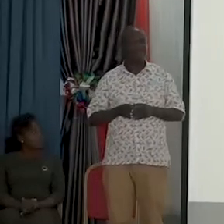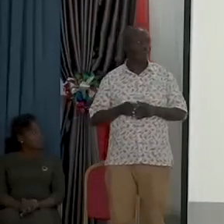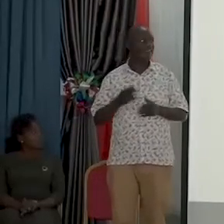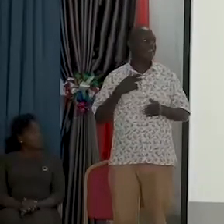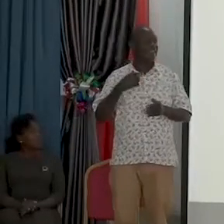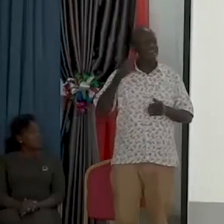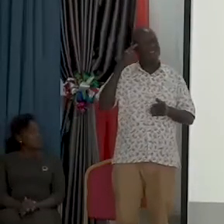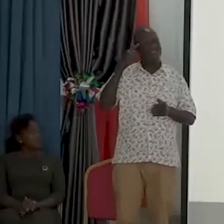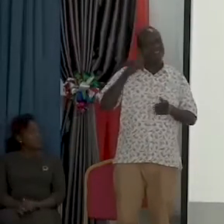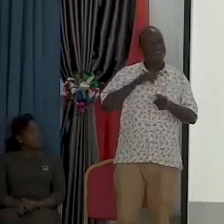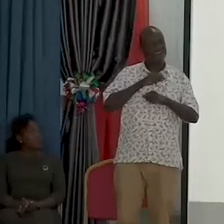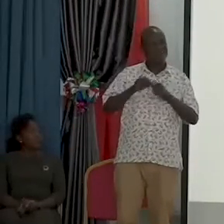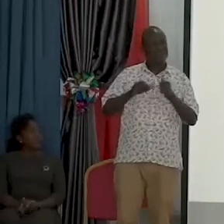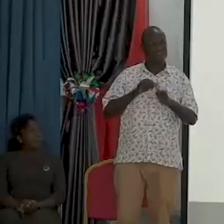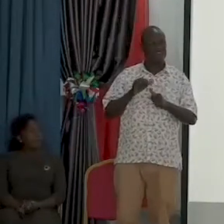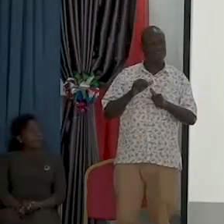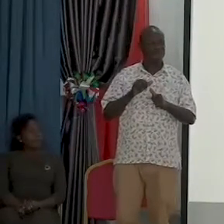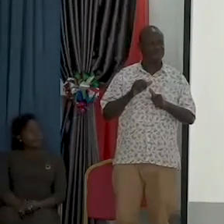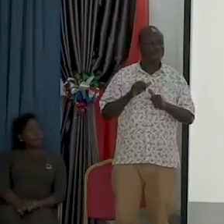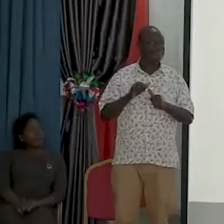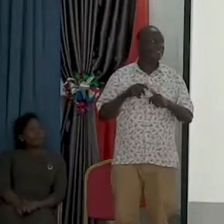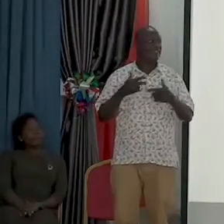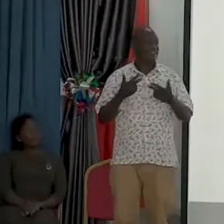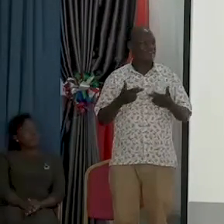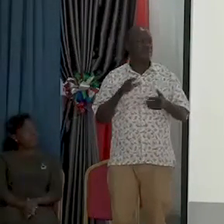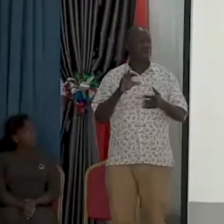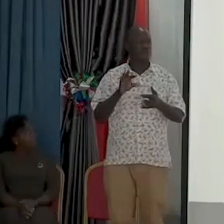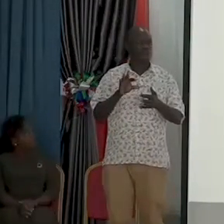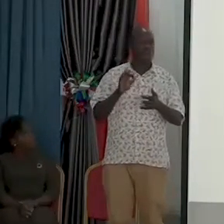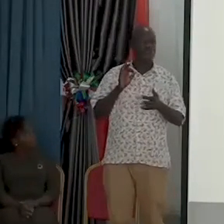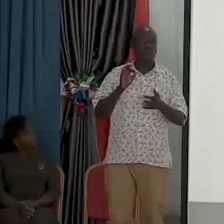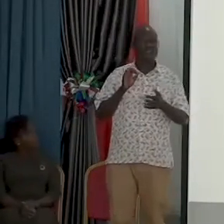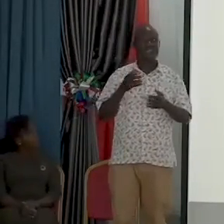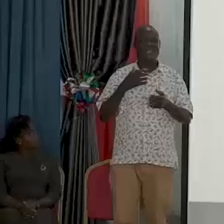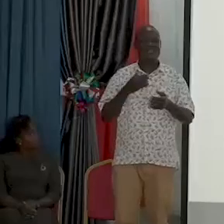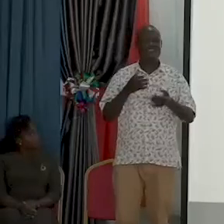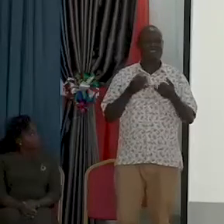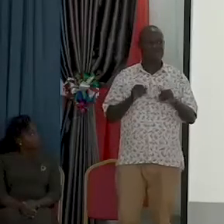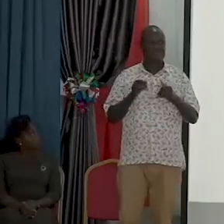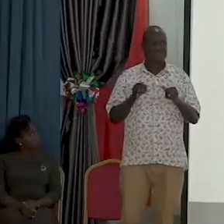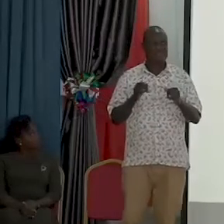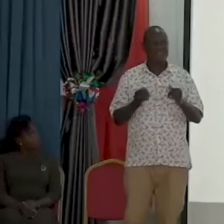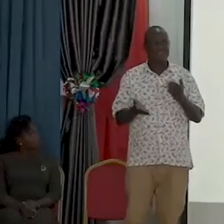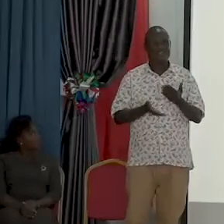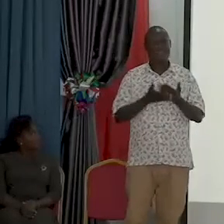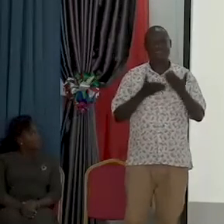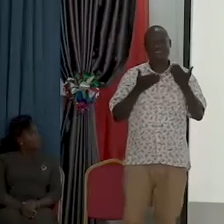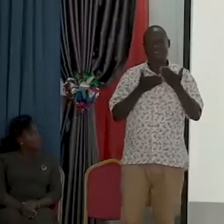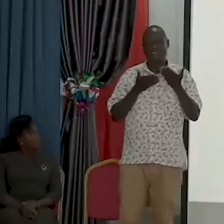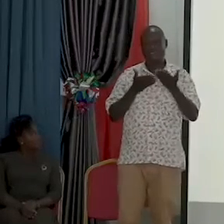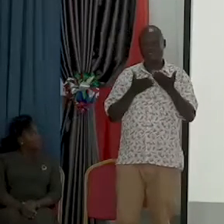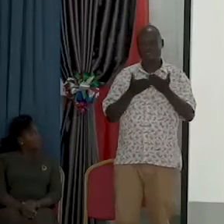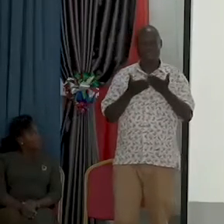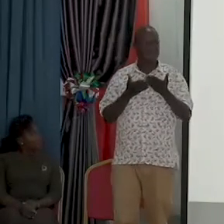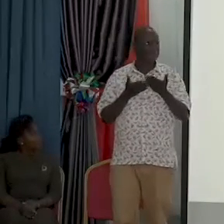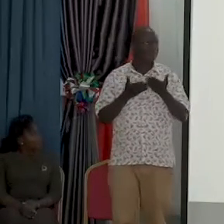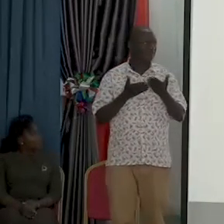think about, how to choose and implement assistive technologies in the classroom.